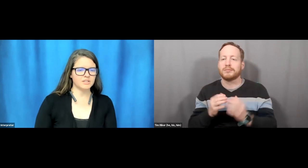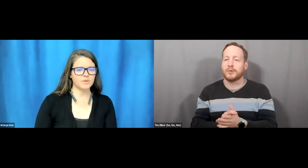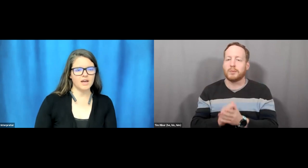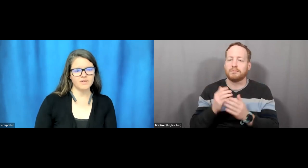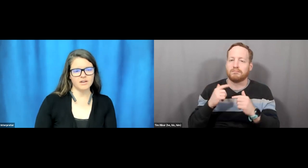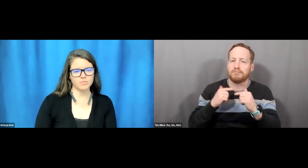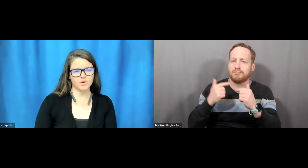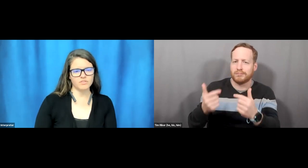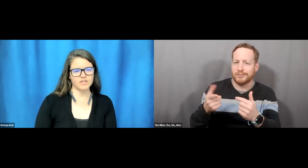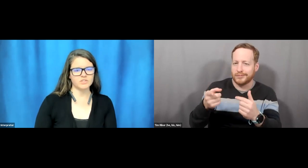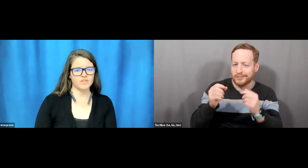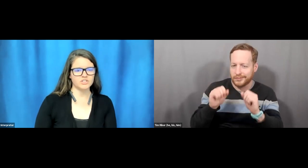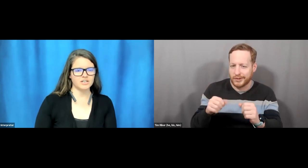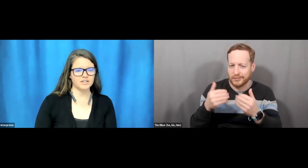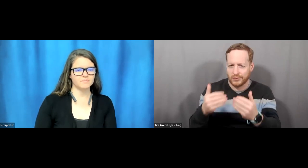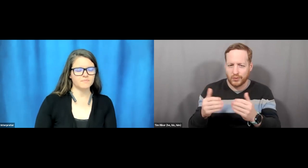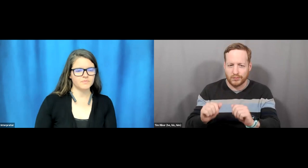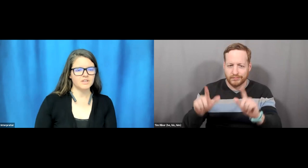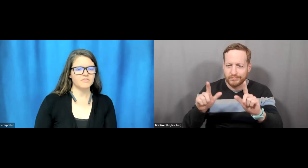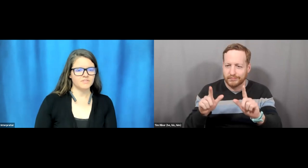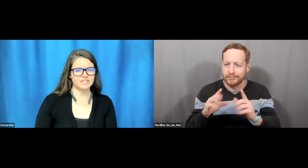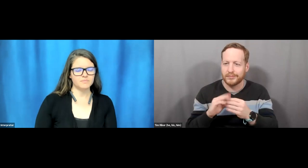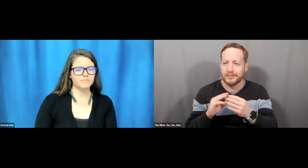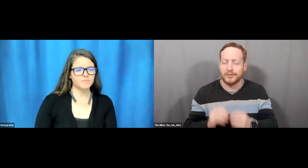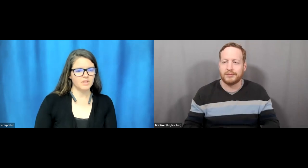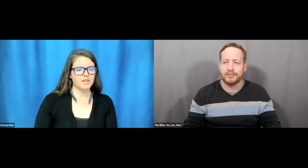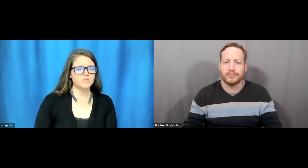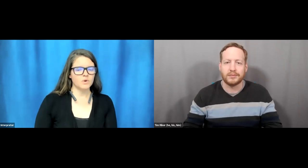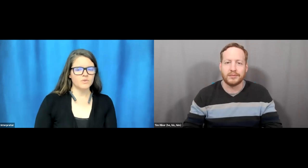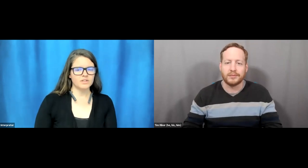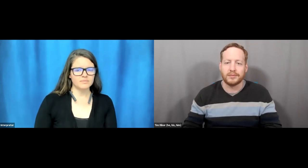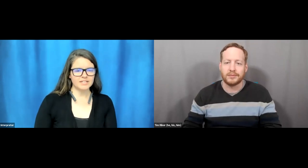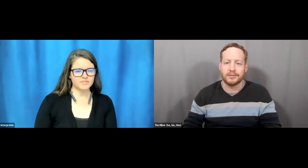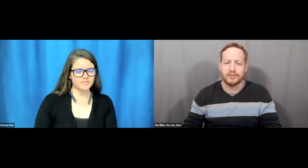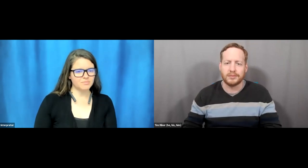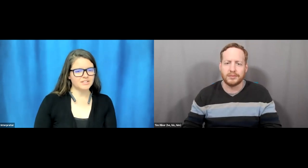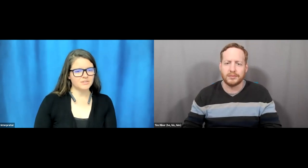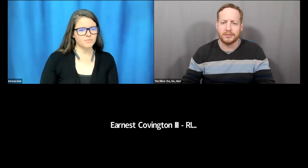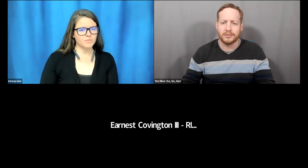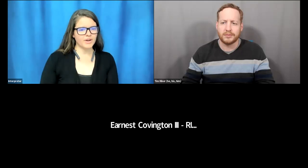we have a number of things on the agenda. 15. So max 15 minutes. Go ahead.